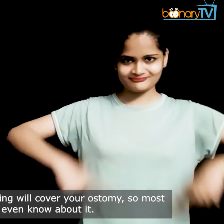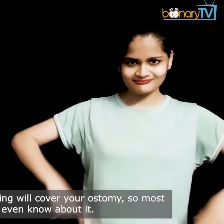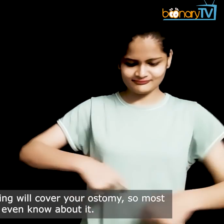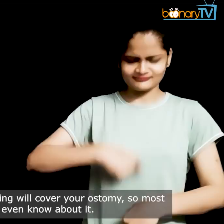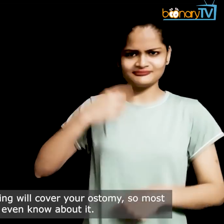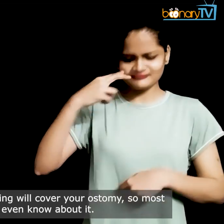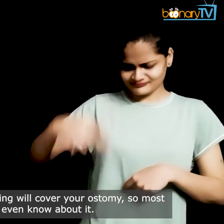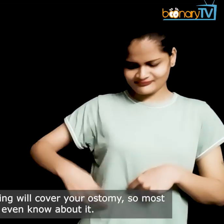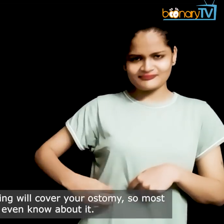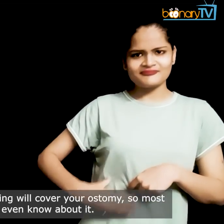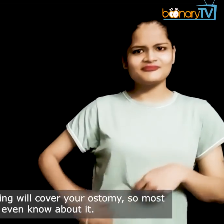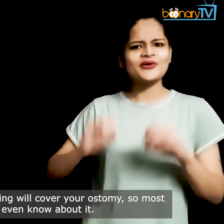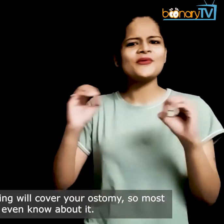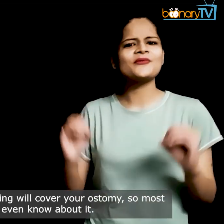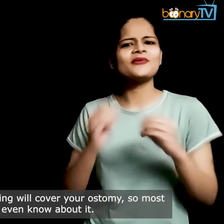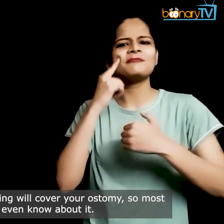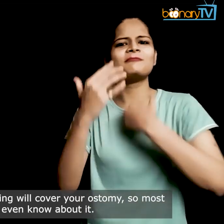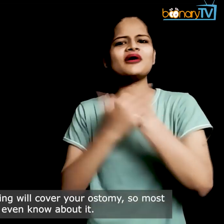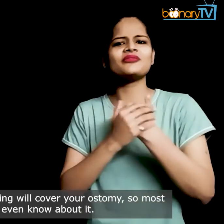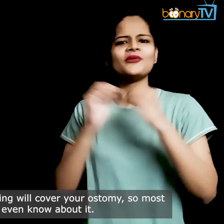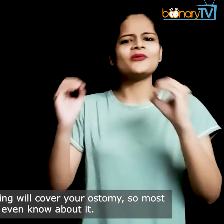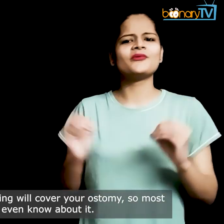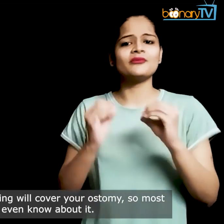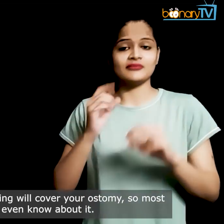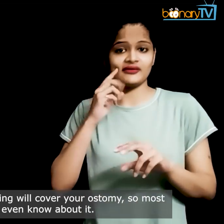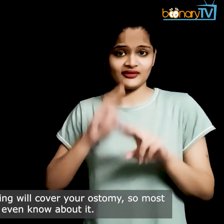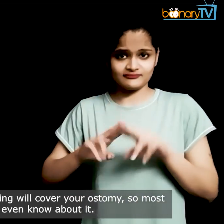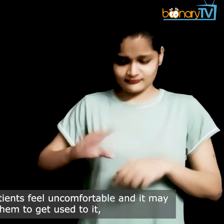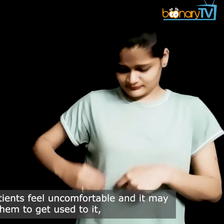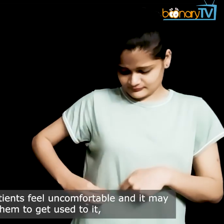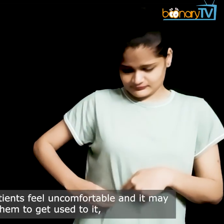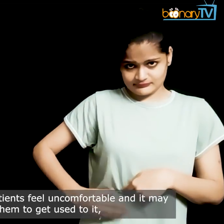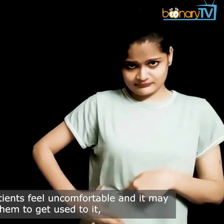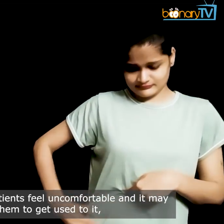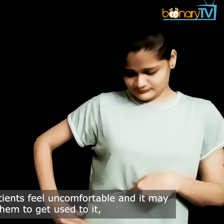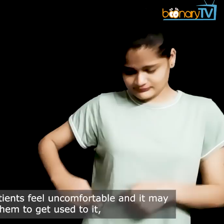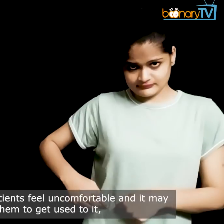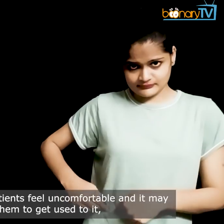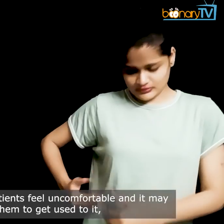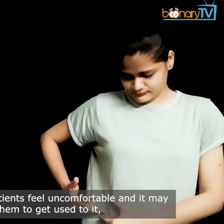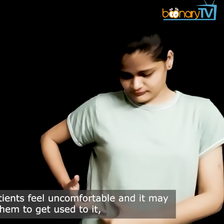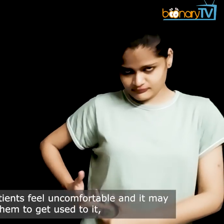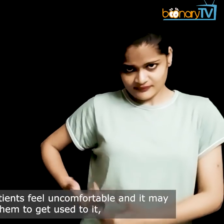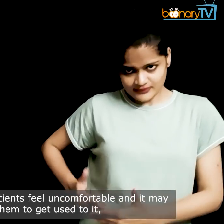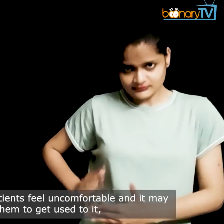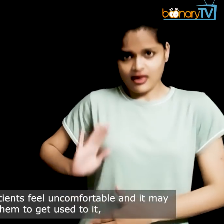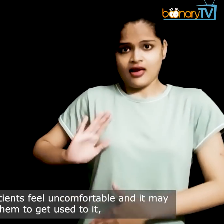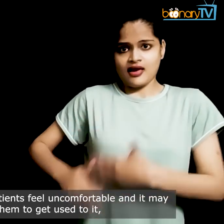ostomy so most people won't even know about it after the surgery initially patients